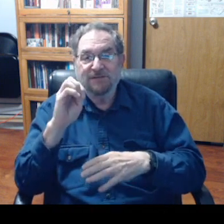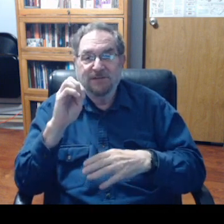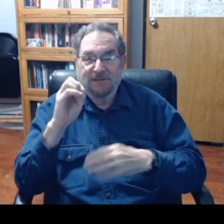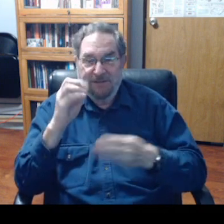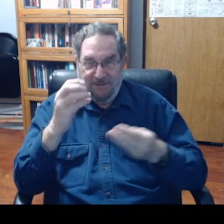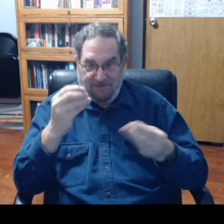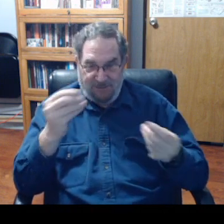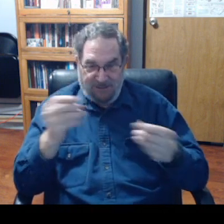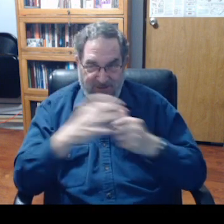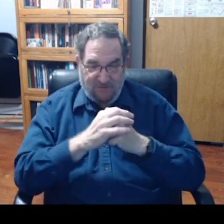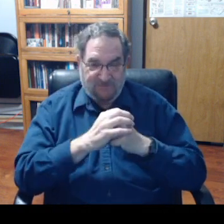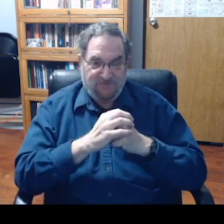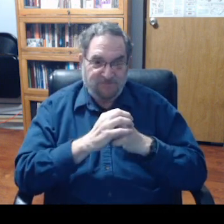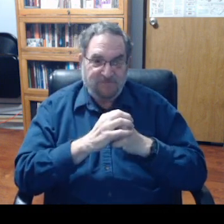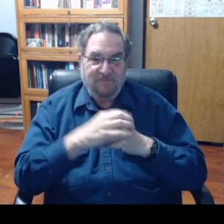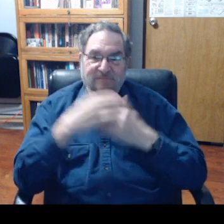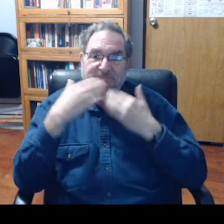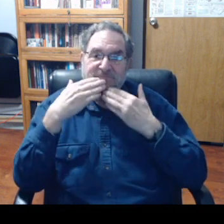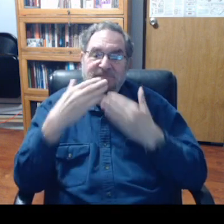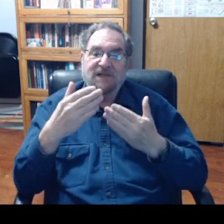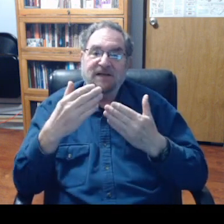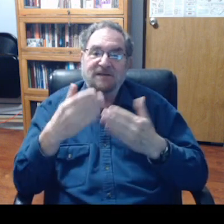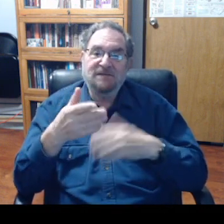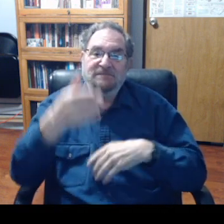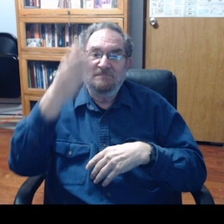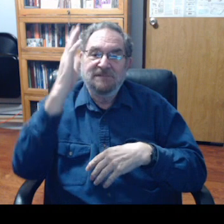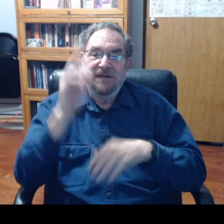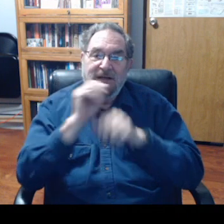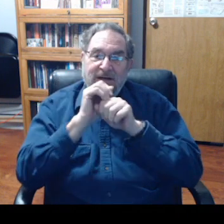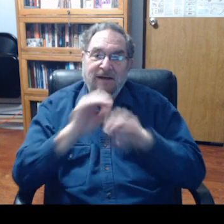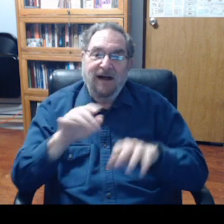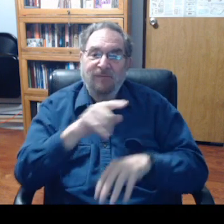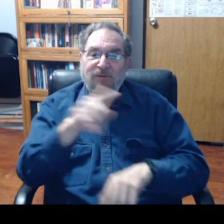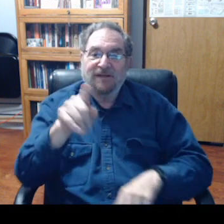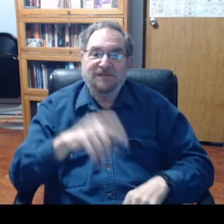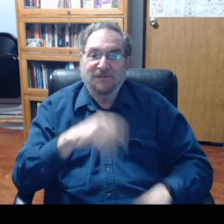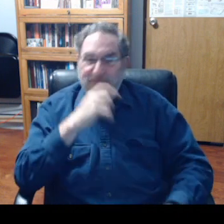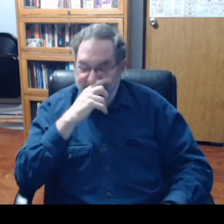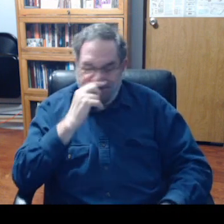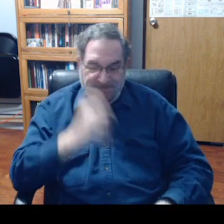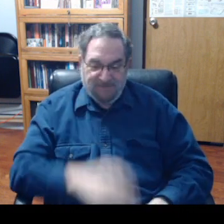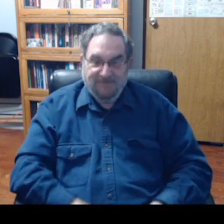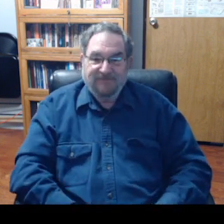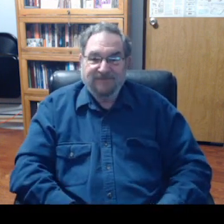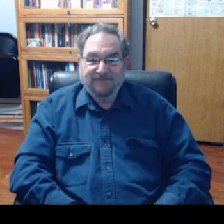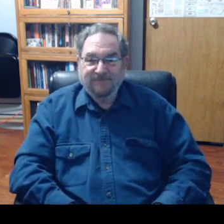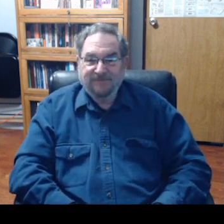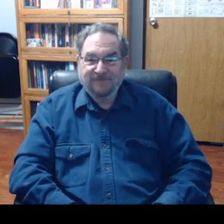reference material. Thank you. God bless you.